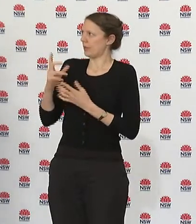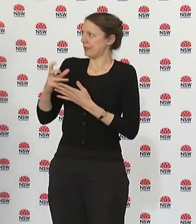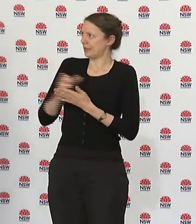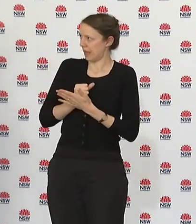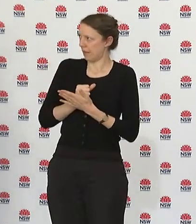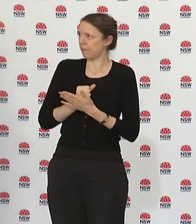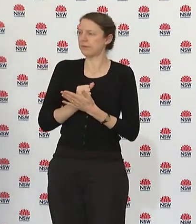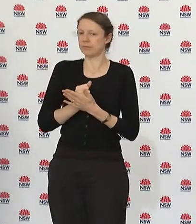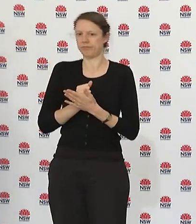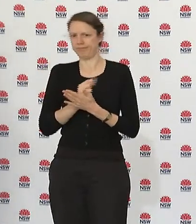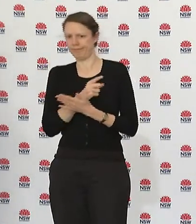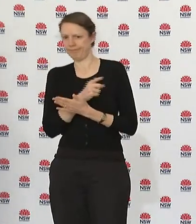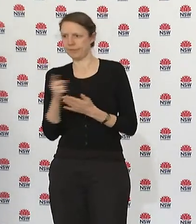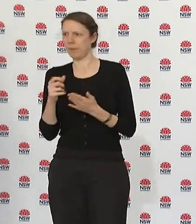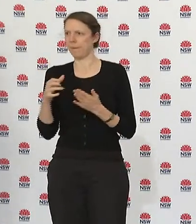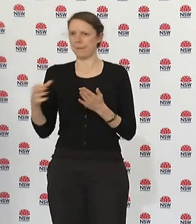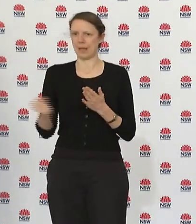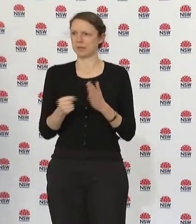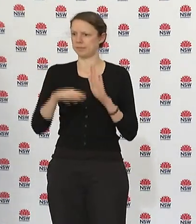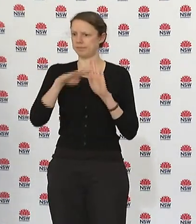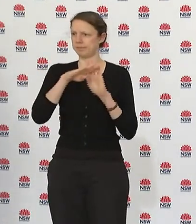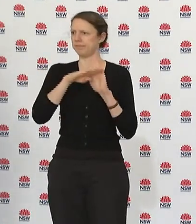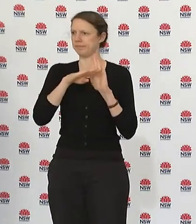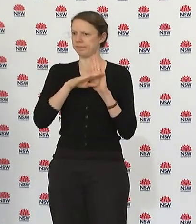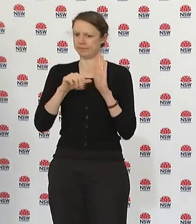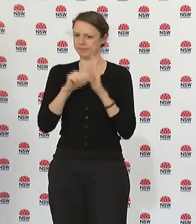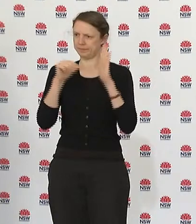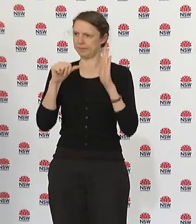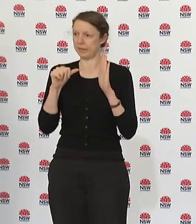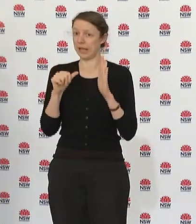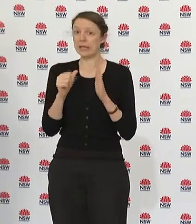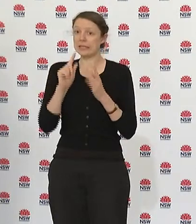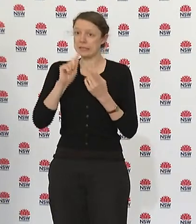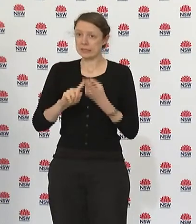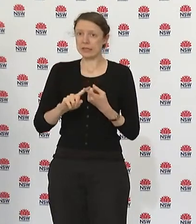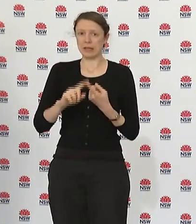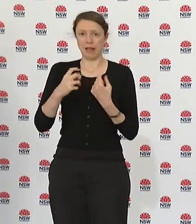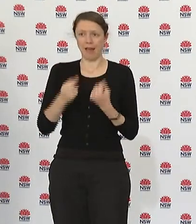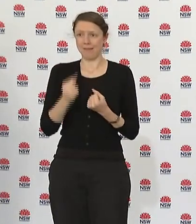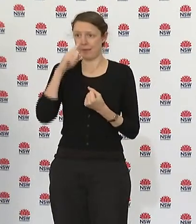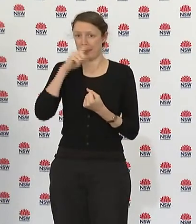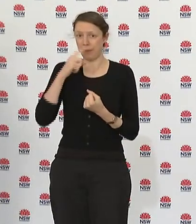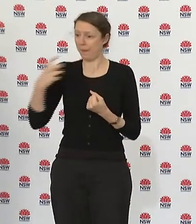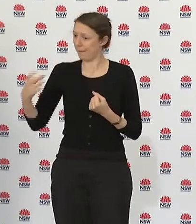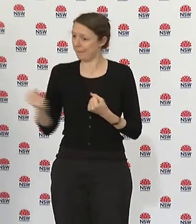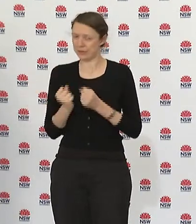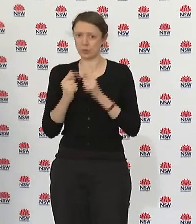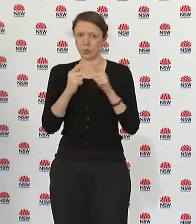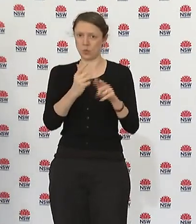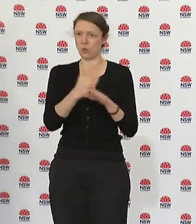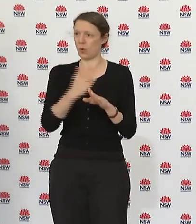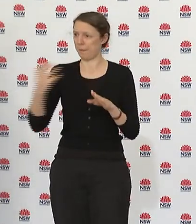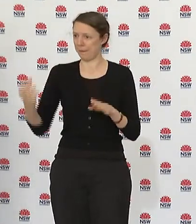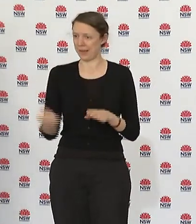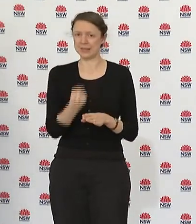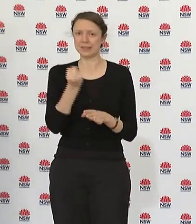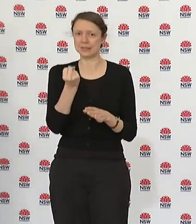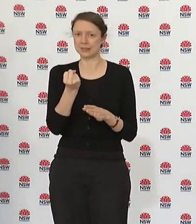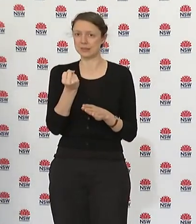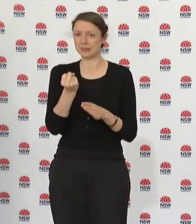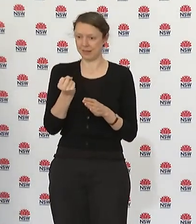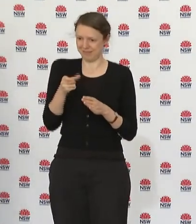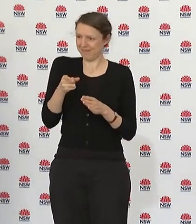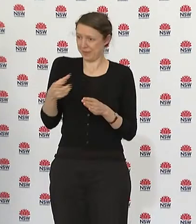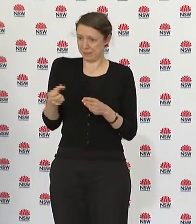COVID safety plans. There are still categories of workers that have to undertake the job they're doing, and if that can be managed in a